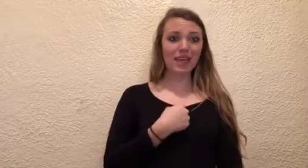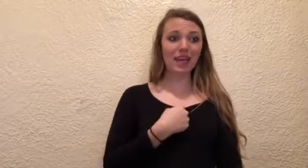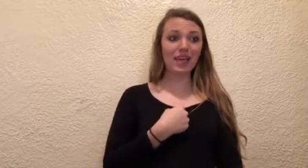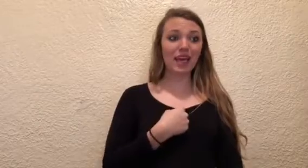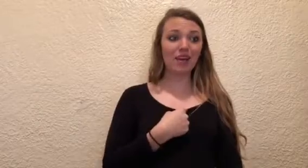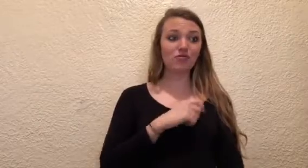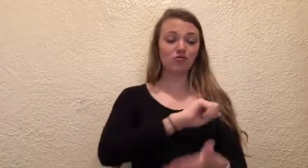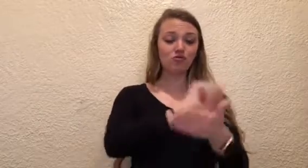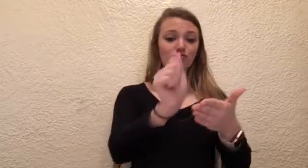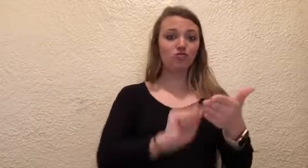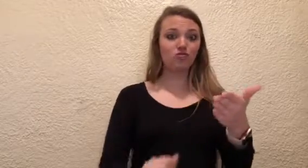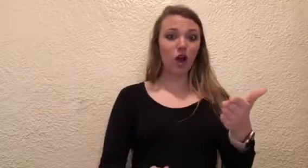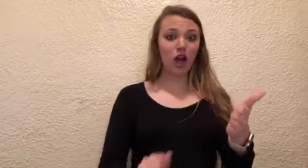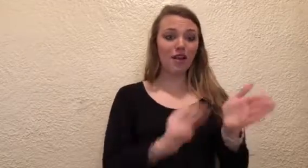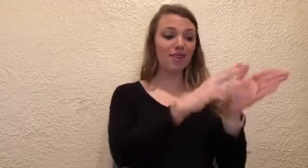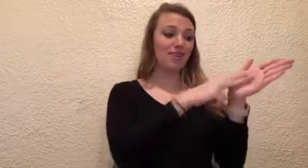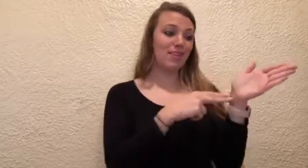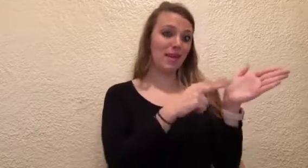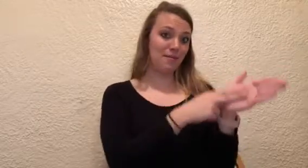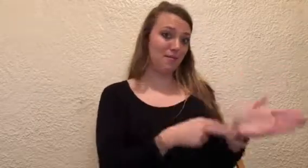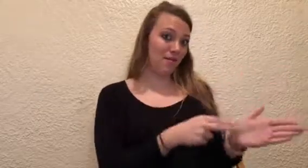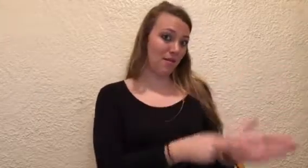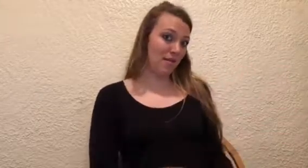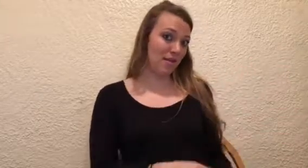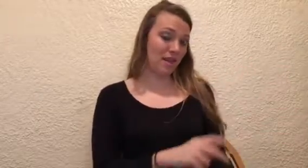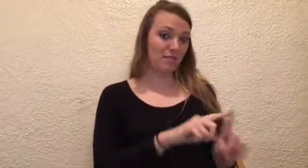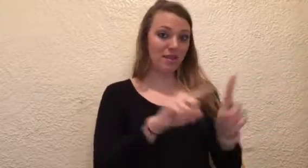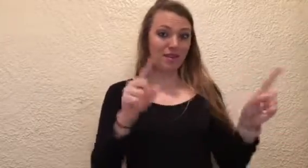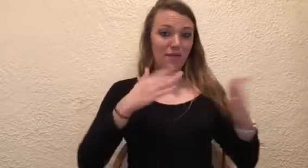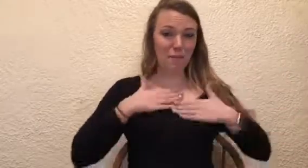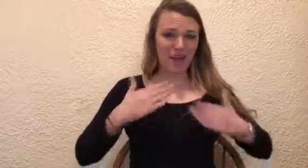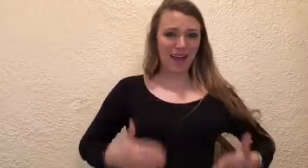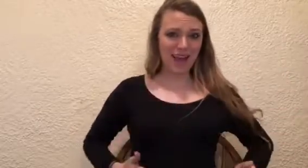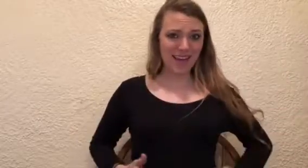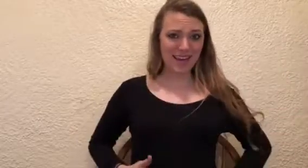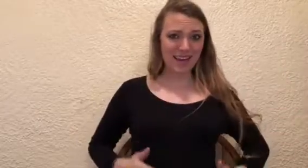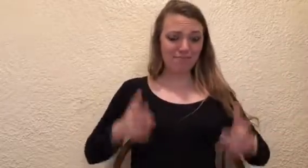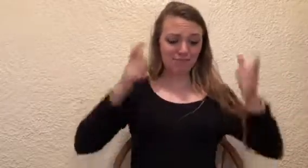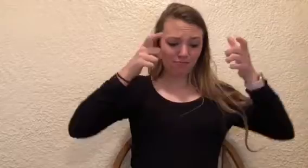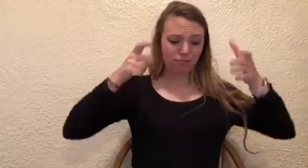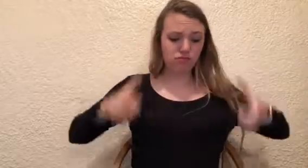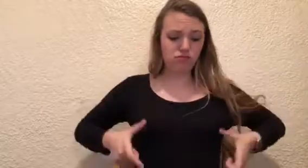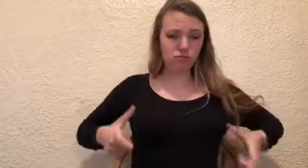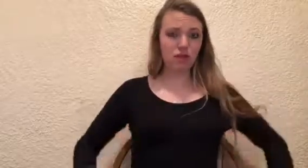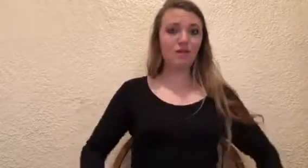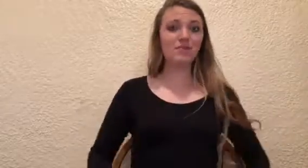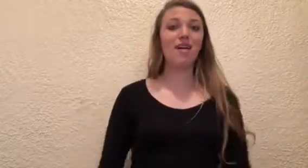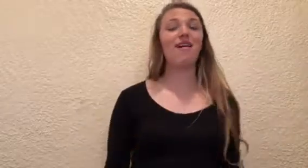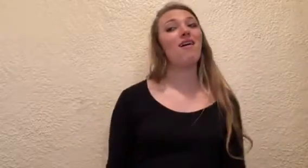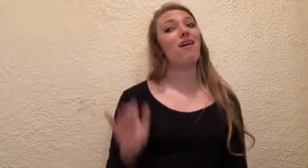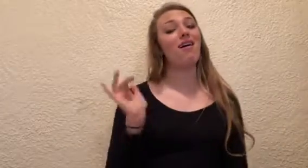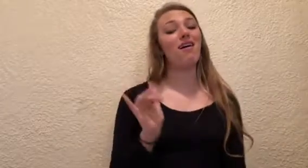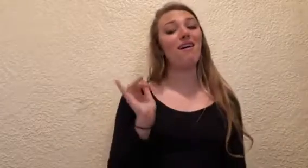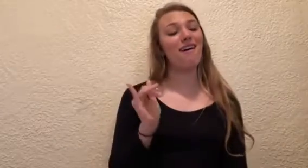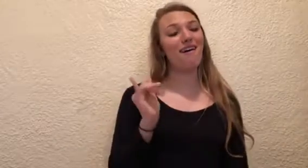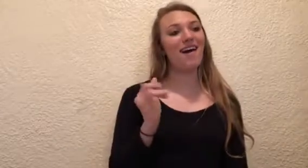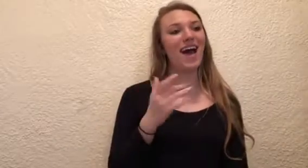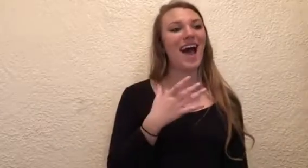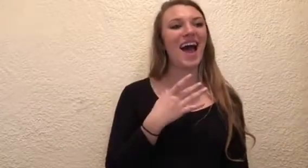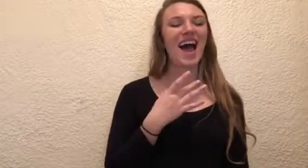Draw and label the parts for me. Ah, I like the way you're using your chart to help you with your, good